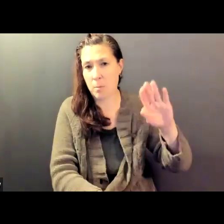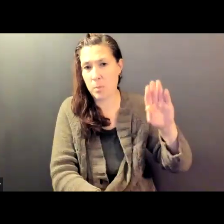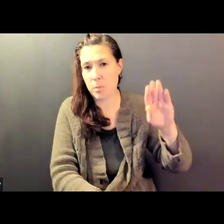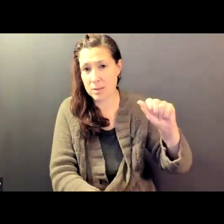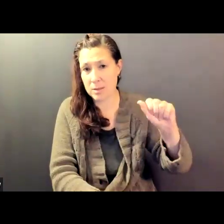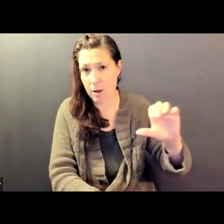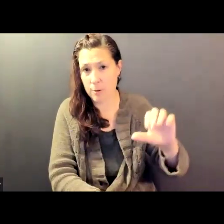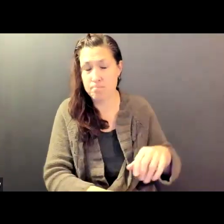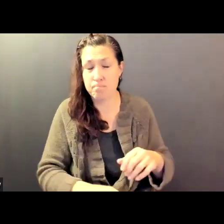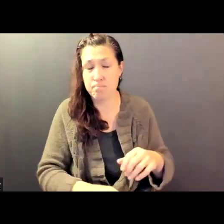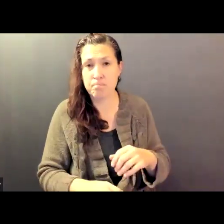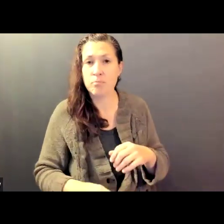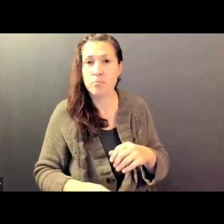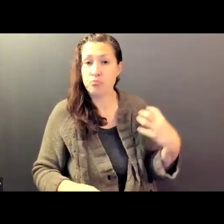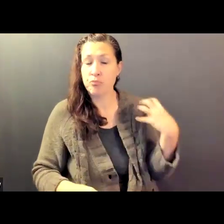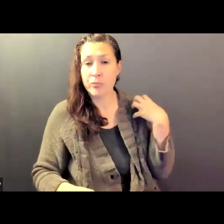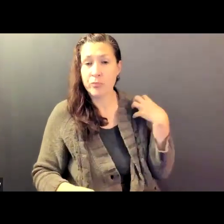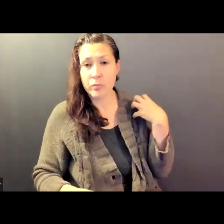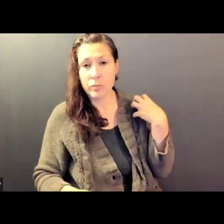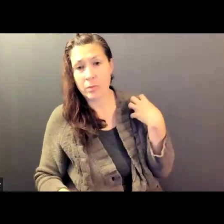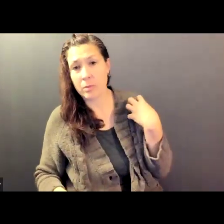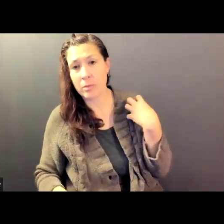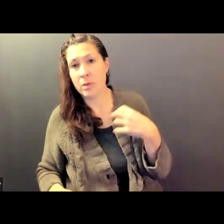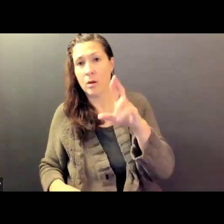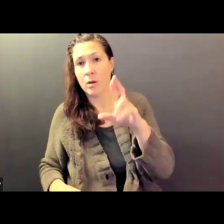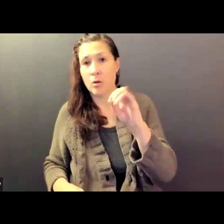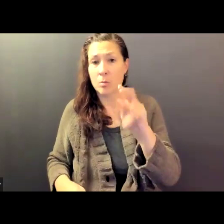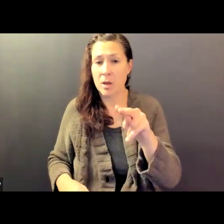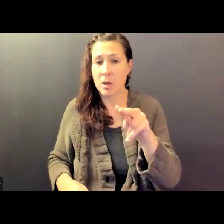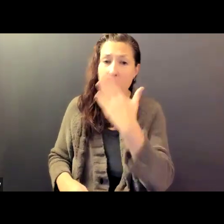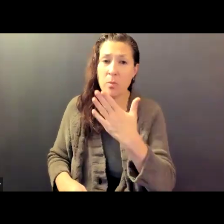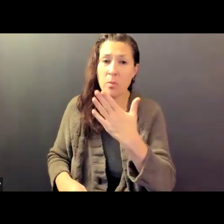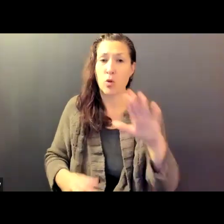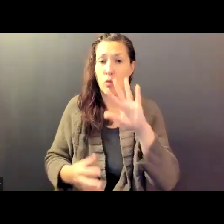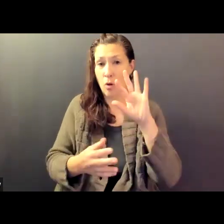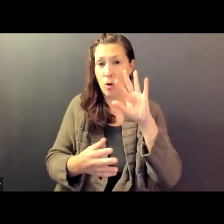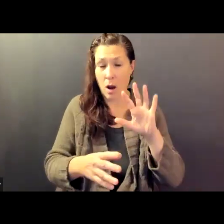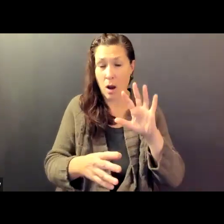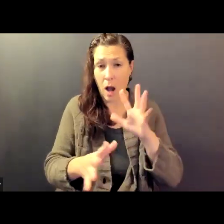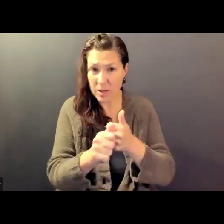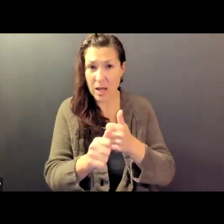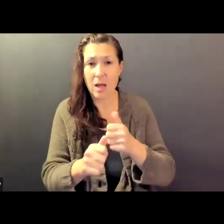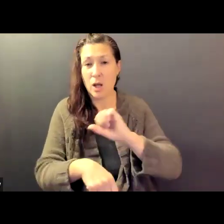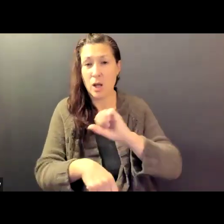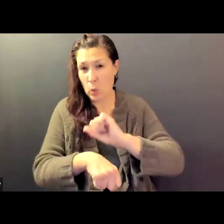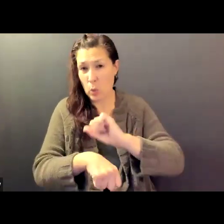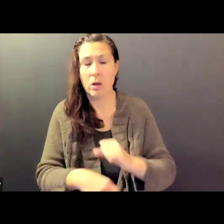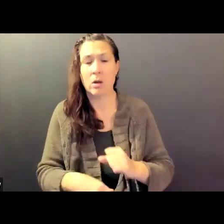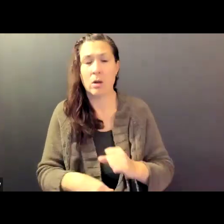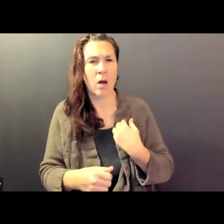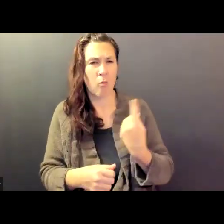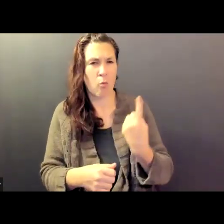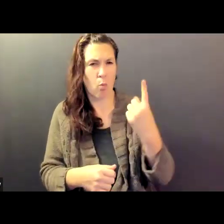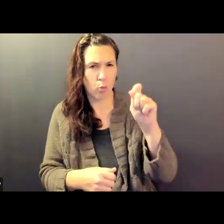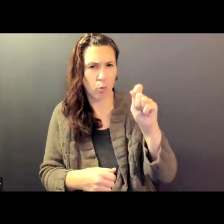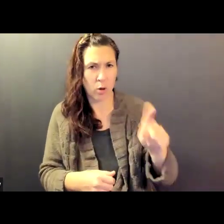Thank you very much for this update and all the work that you're doing as we move forward. One question I have for you is,